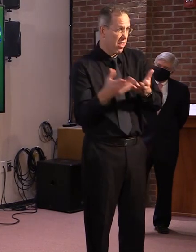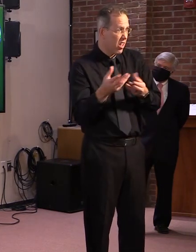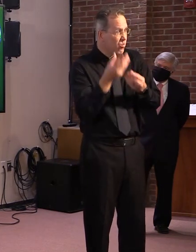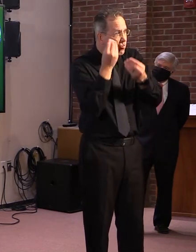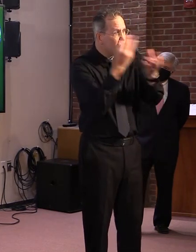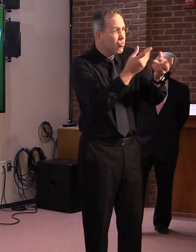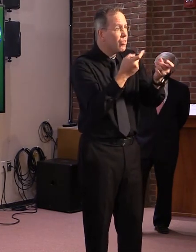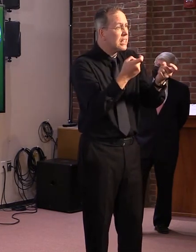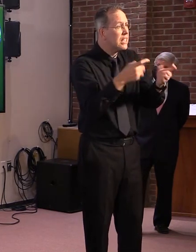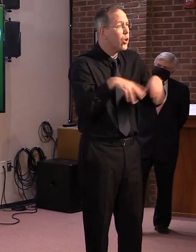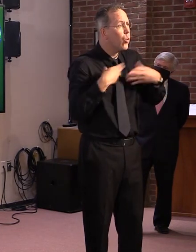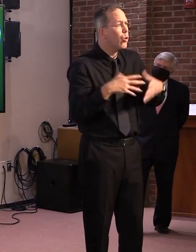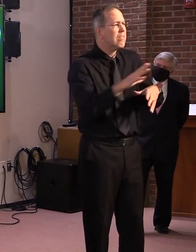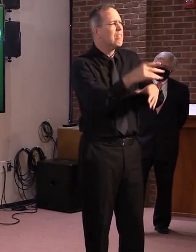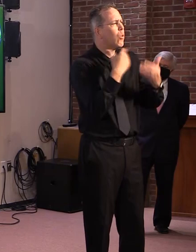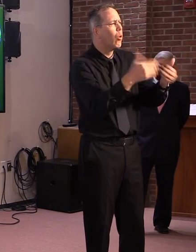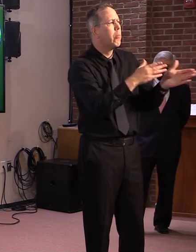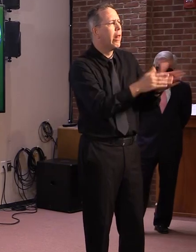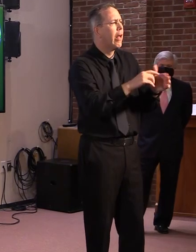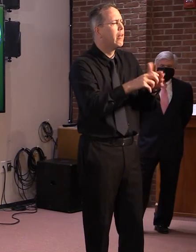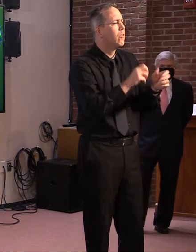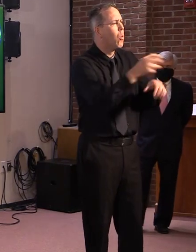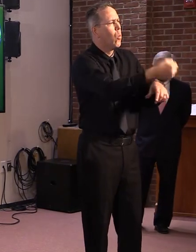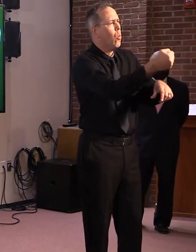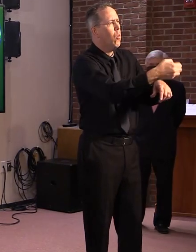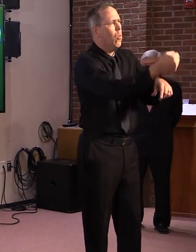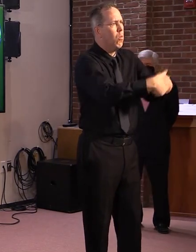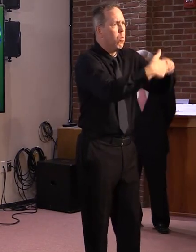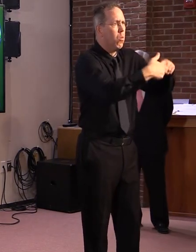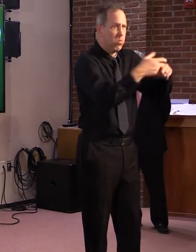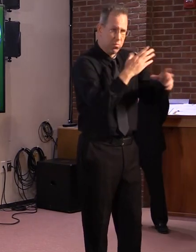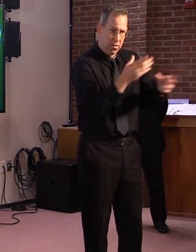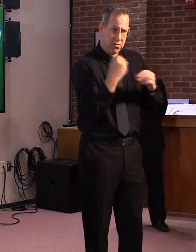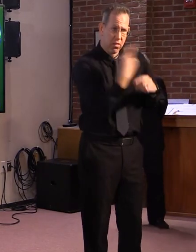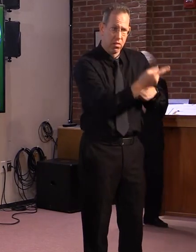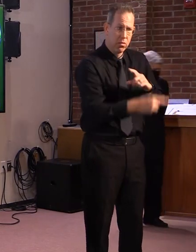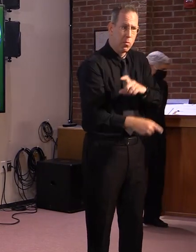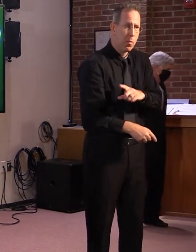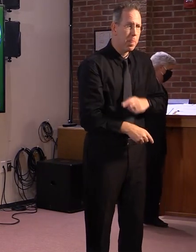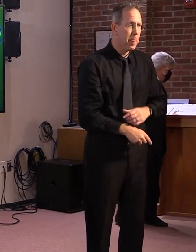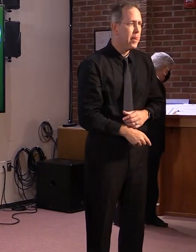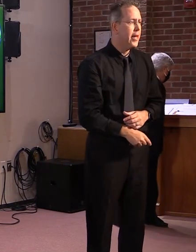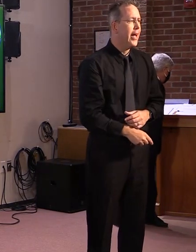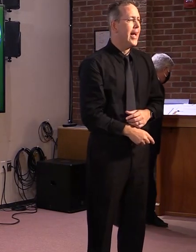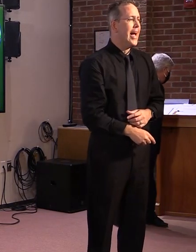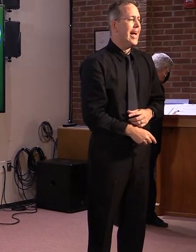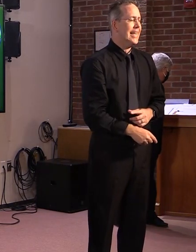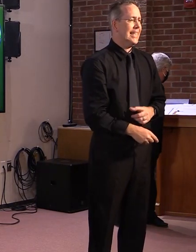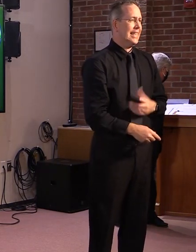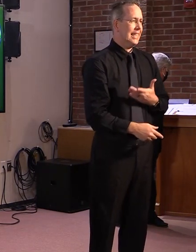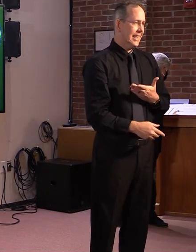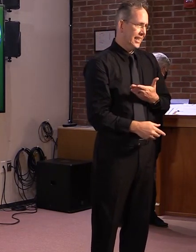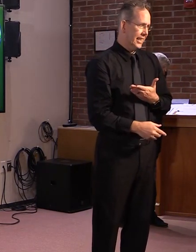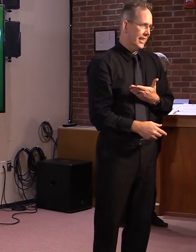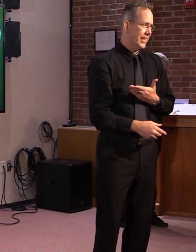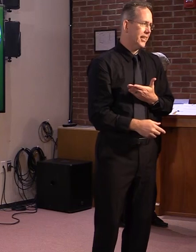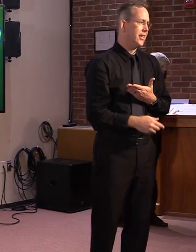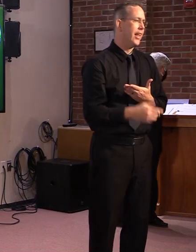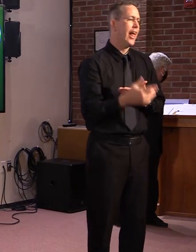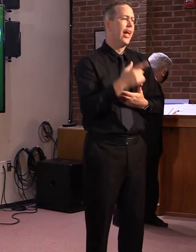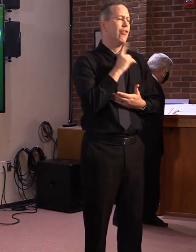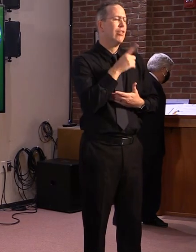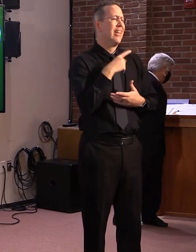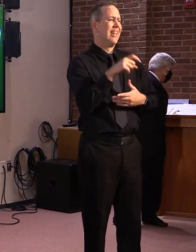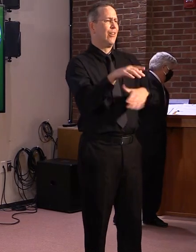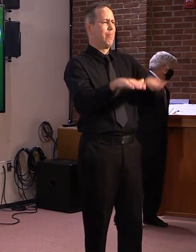that they'd have to balance this, obviously, not knowing. They have no way to determine the future either.